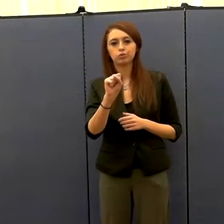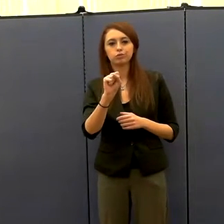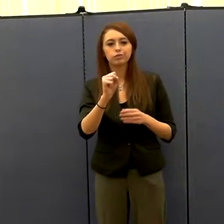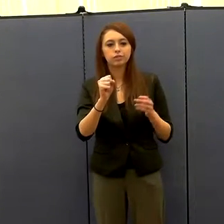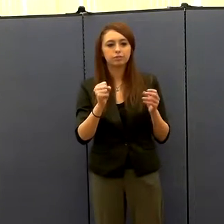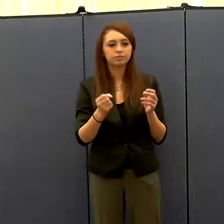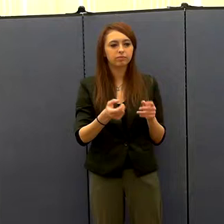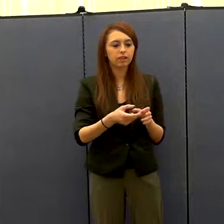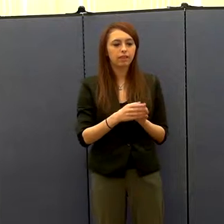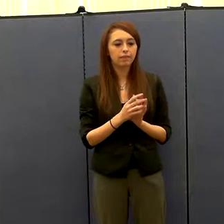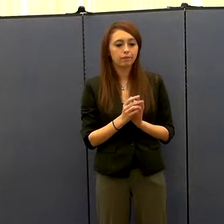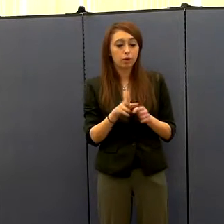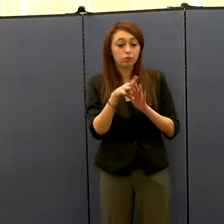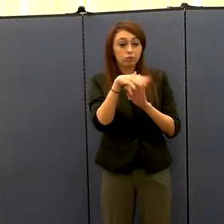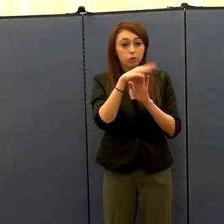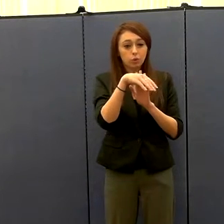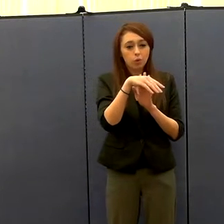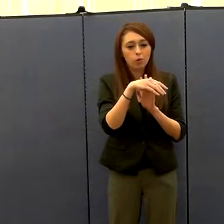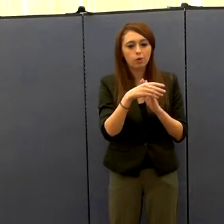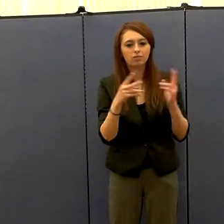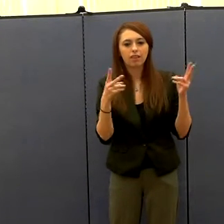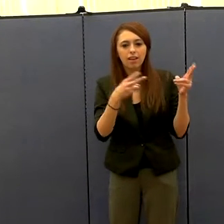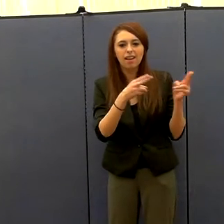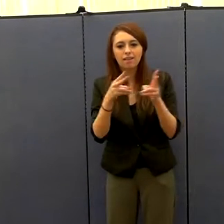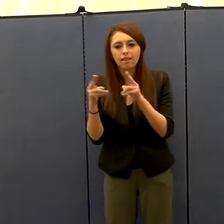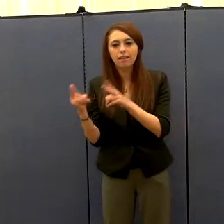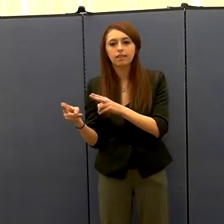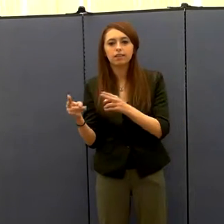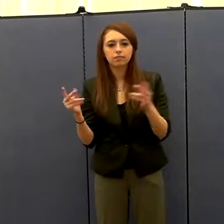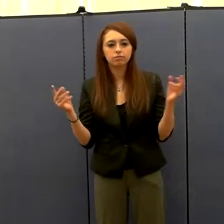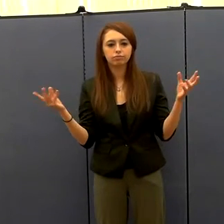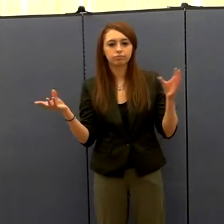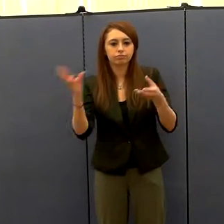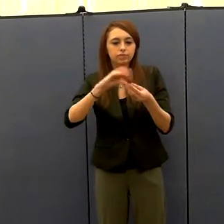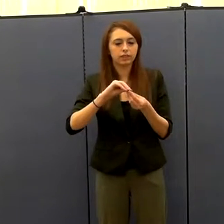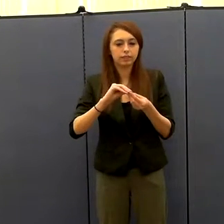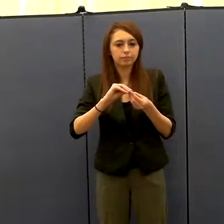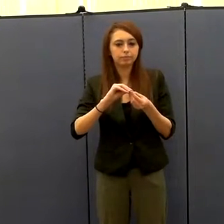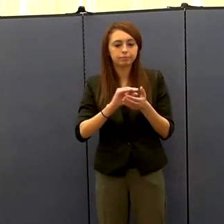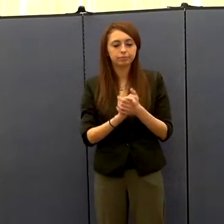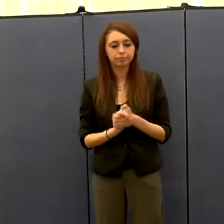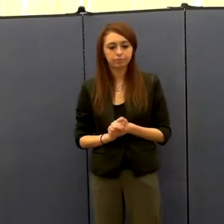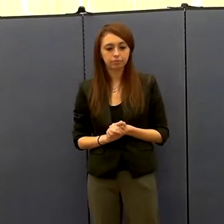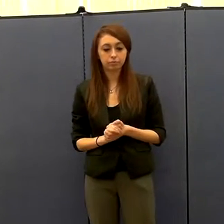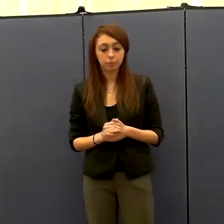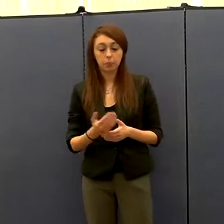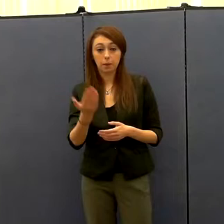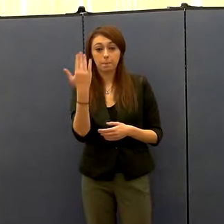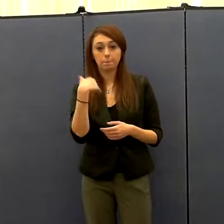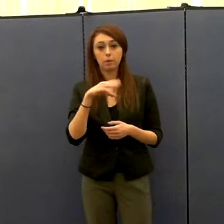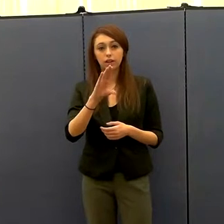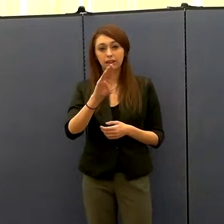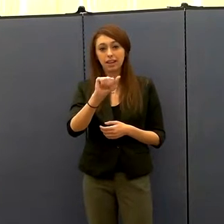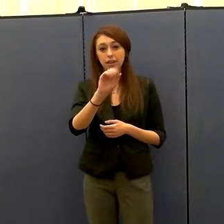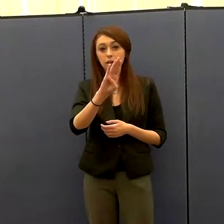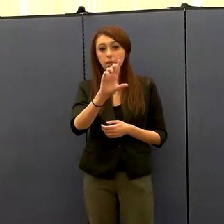early 1970s, so long before there was cable and digital media and